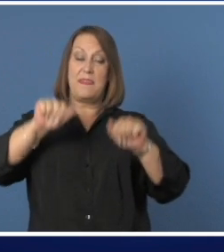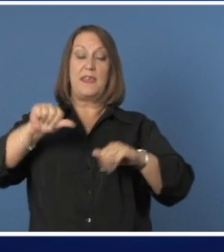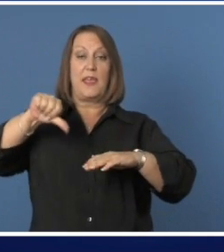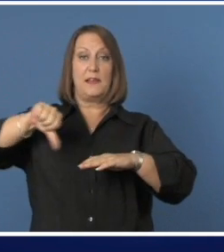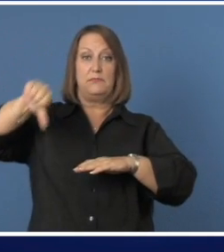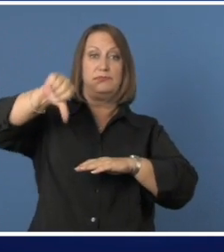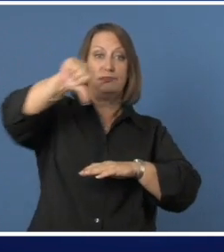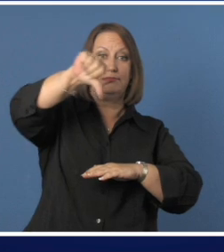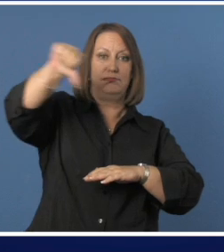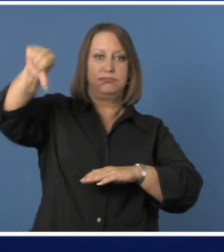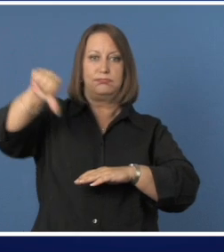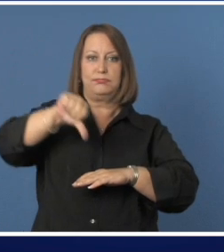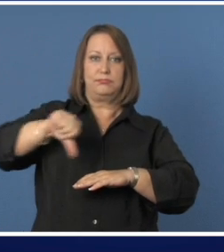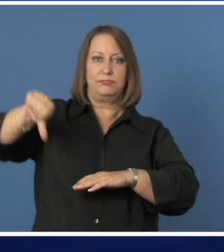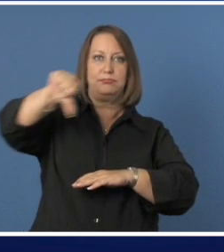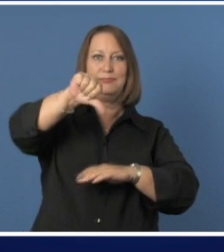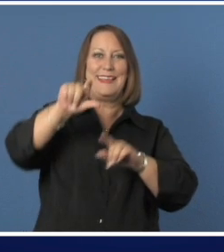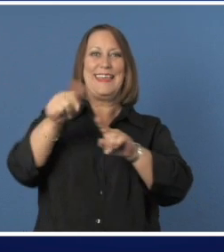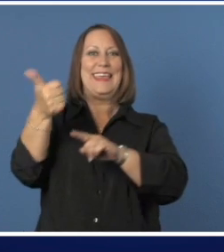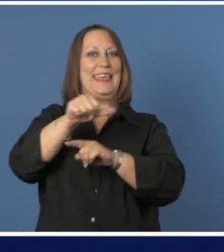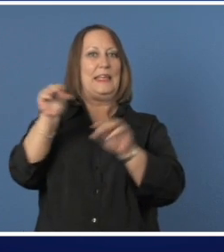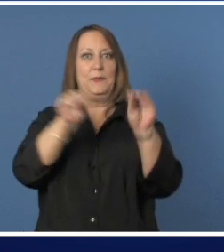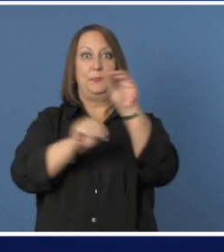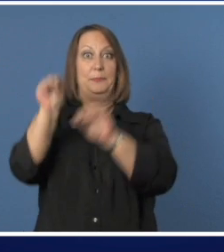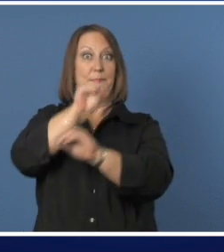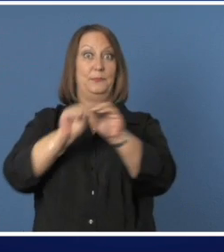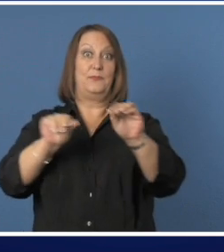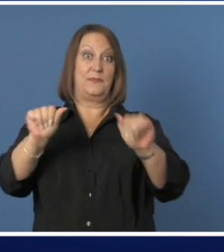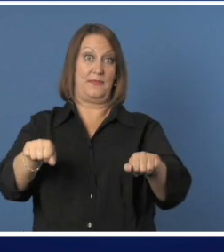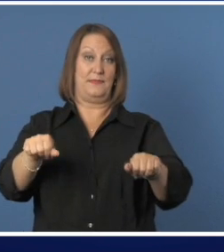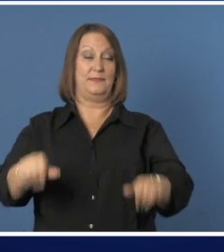tornadoes have been known to move in any direction